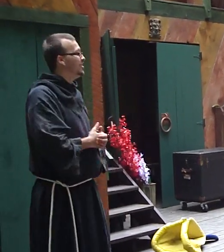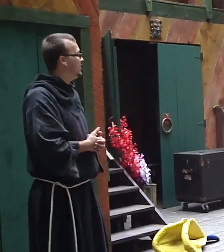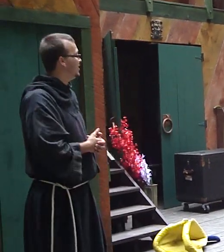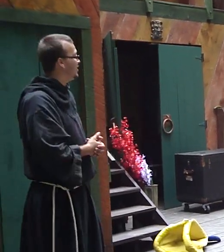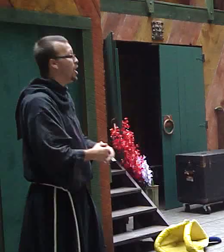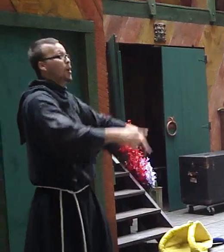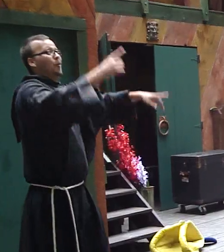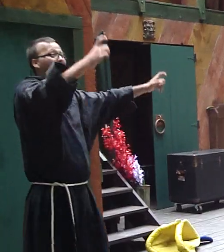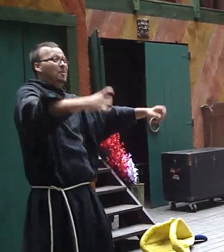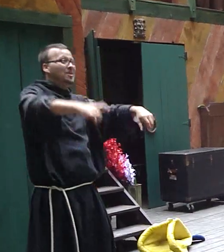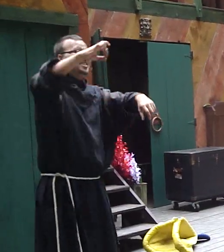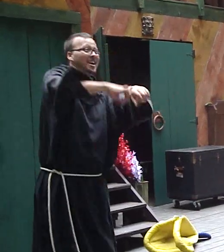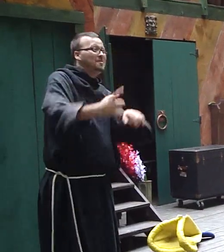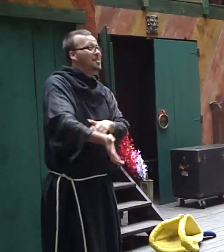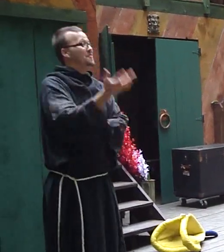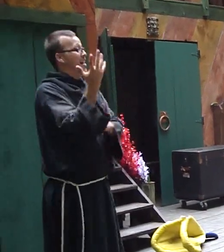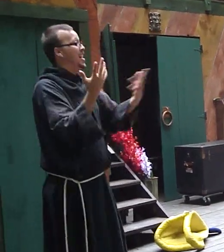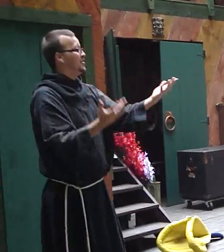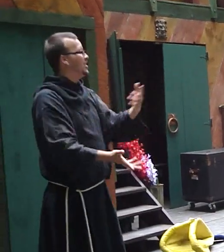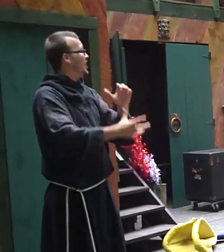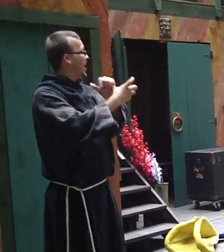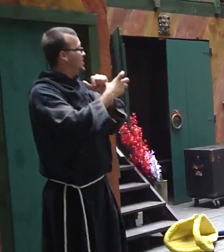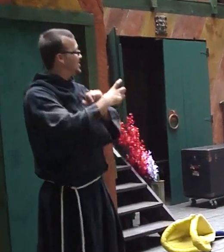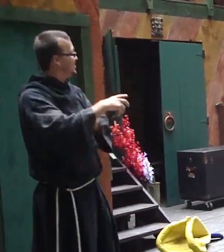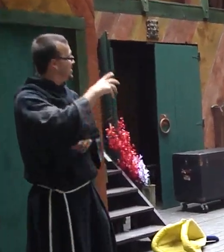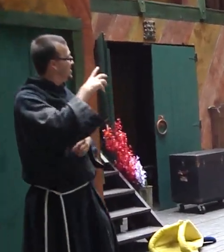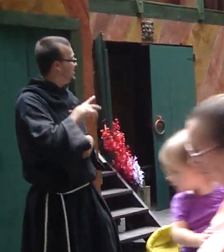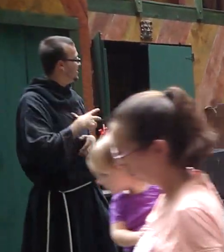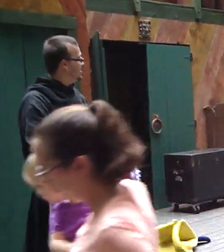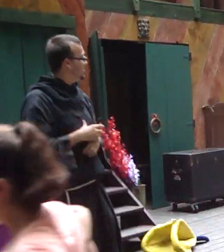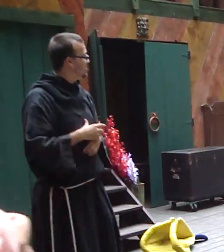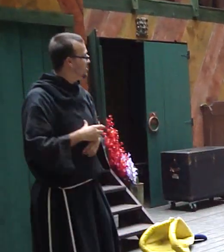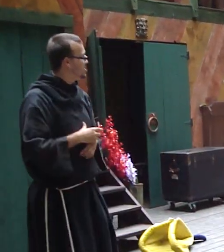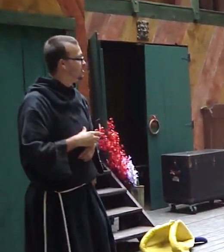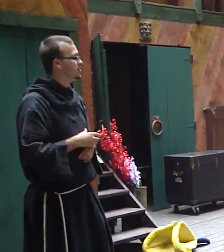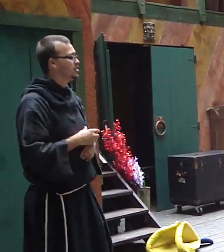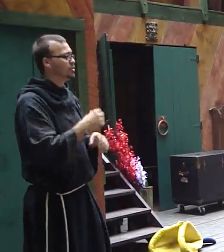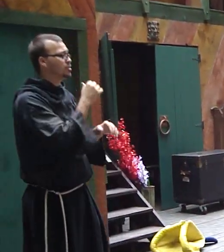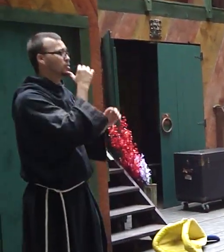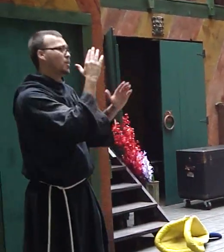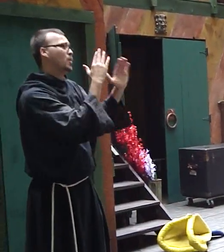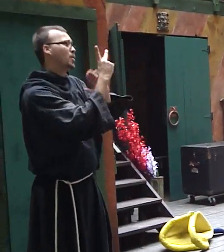One more time! Five constipated. No.